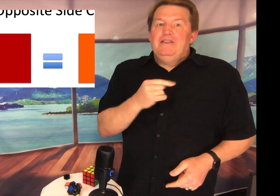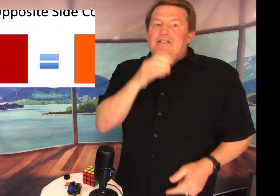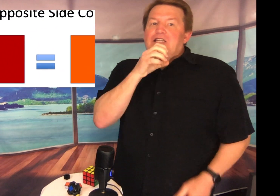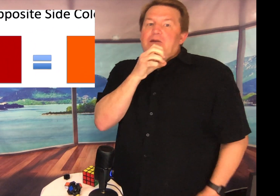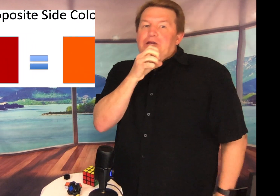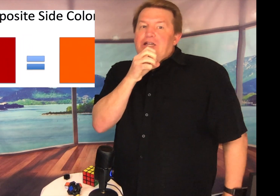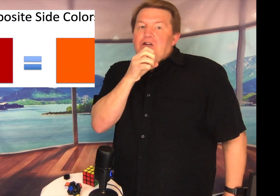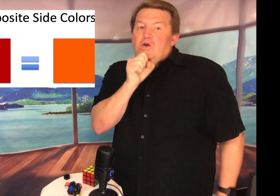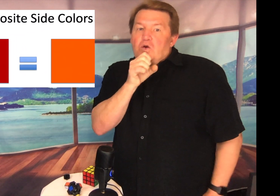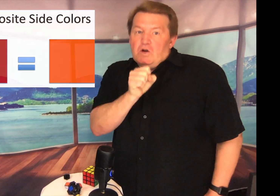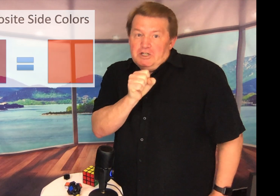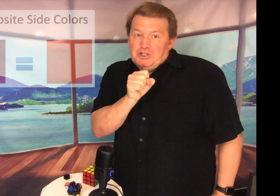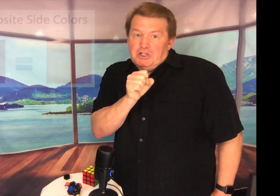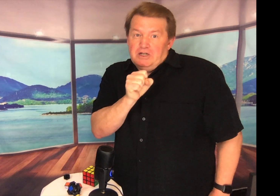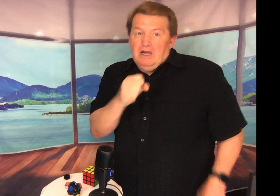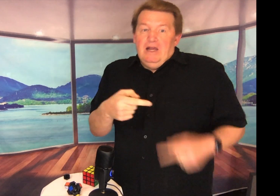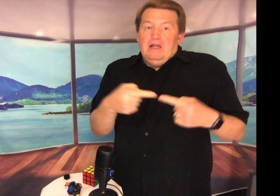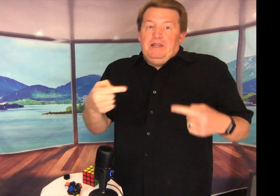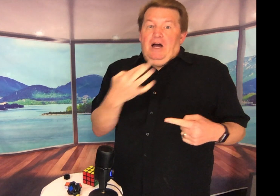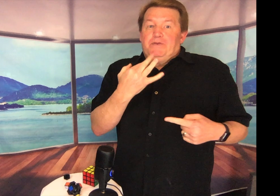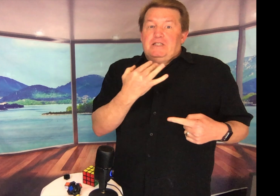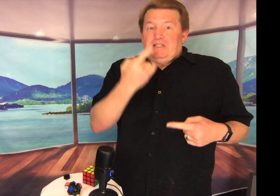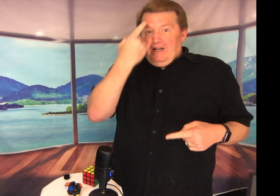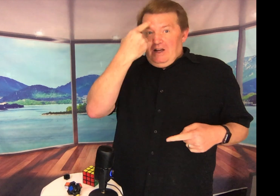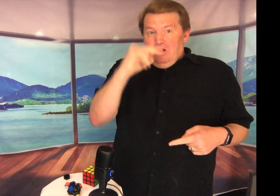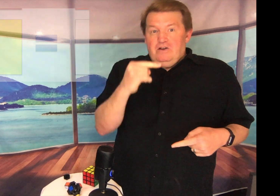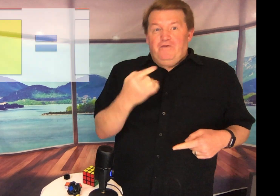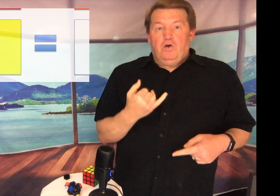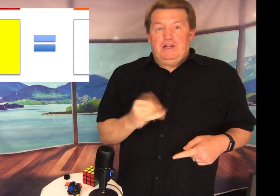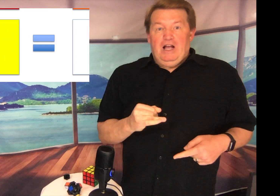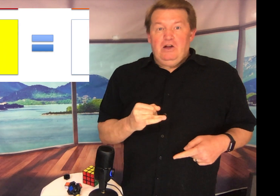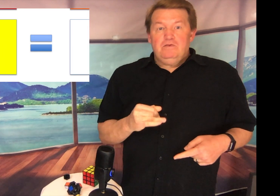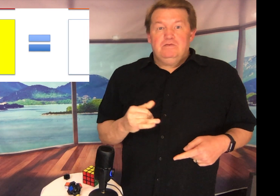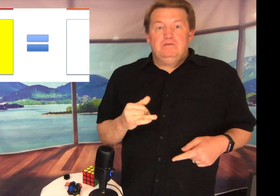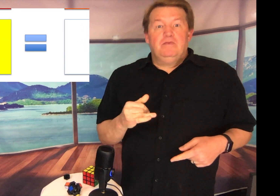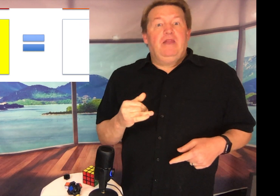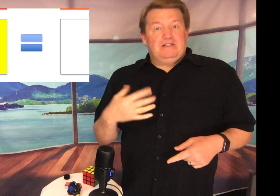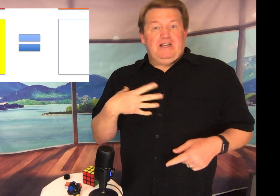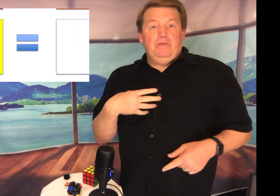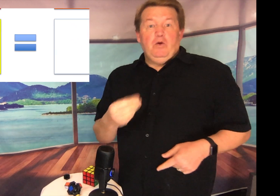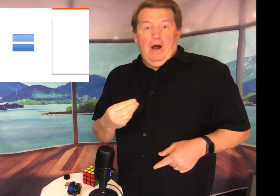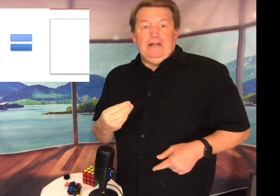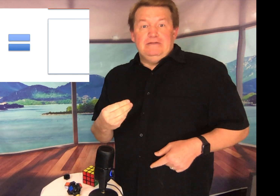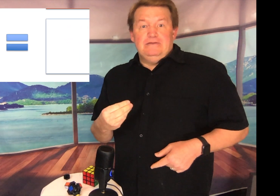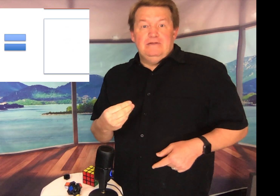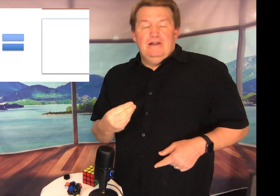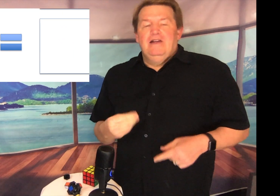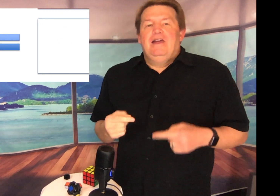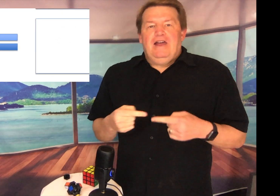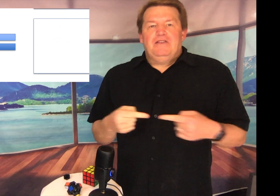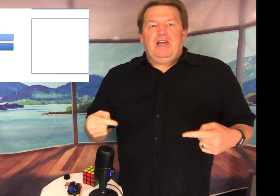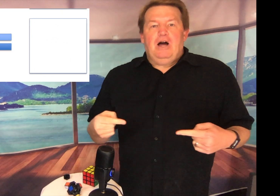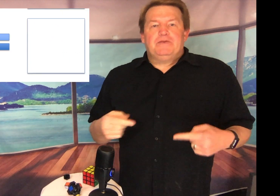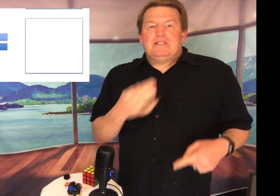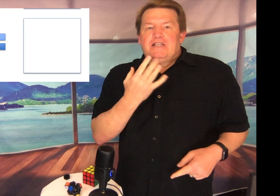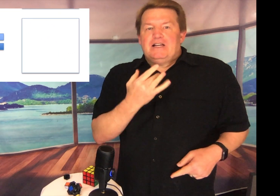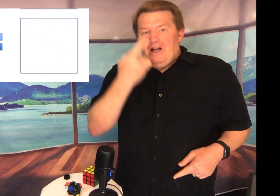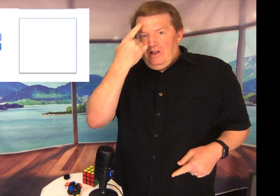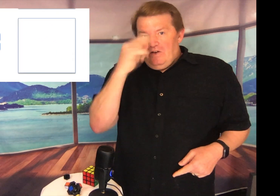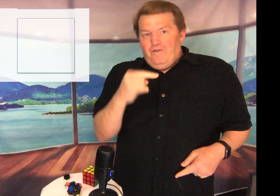going to be orange. The opposite side color for yellow, that's going to be white. And the opposite side color